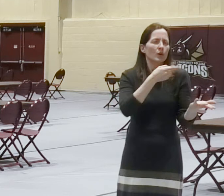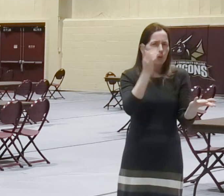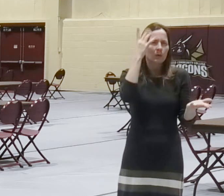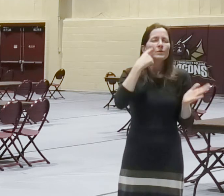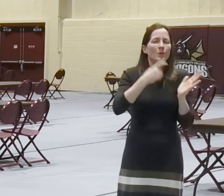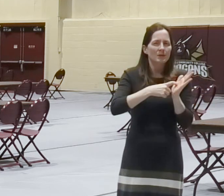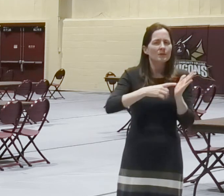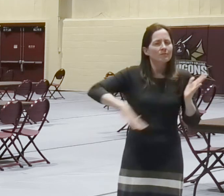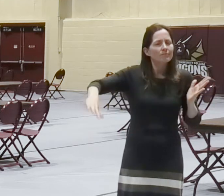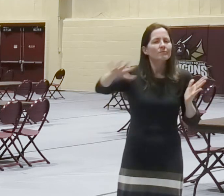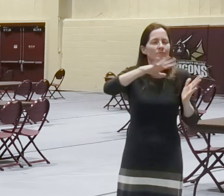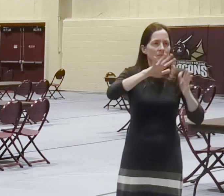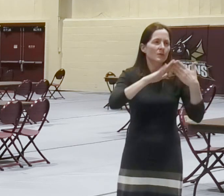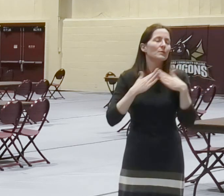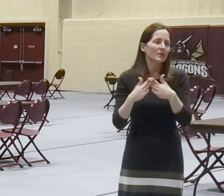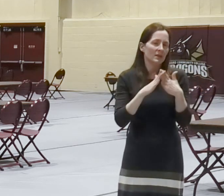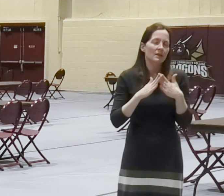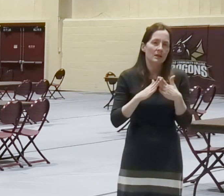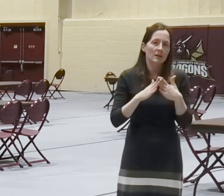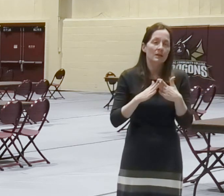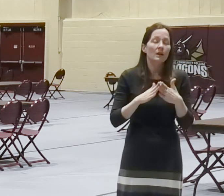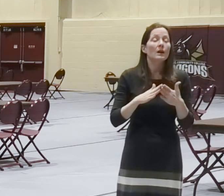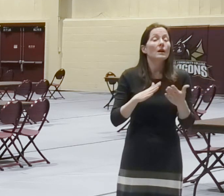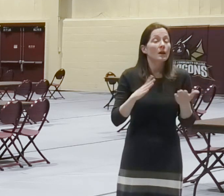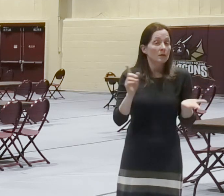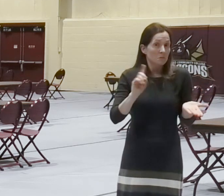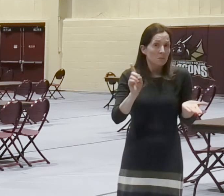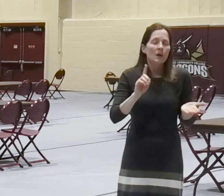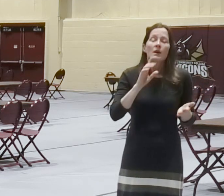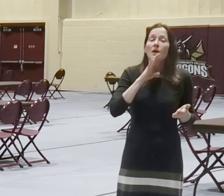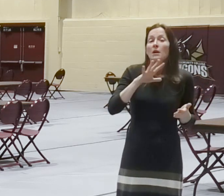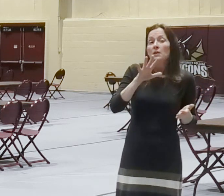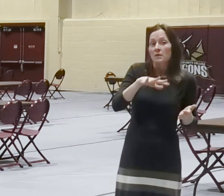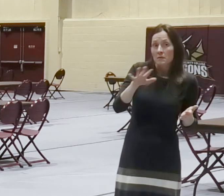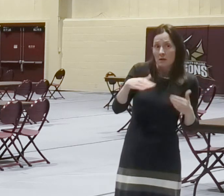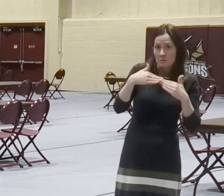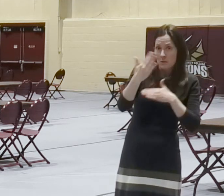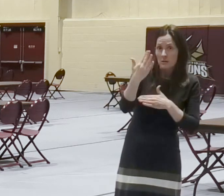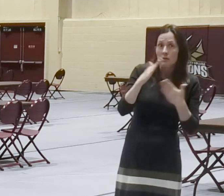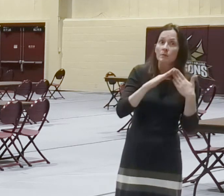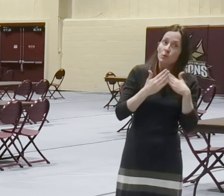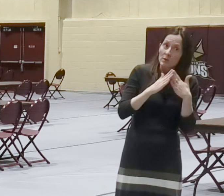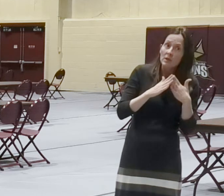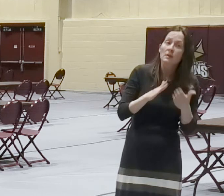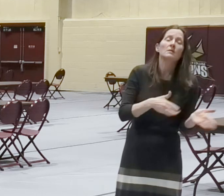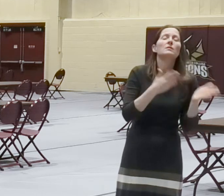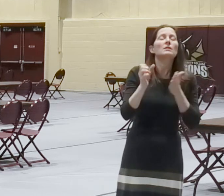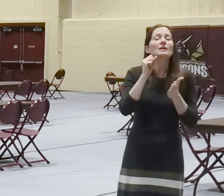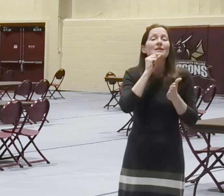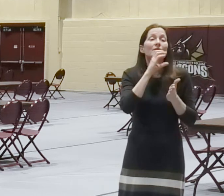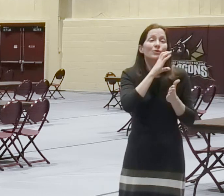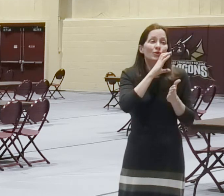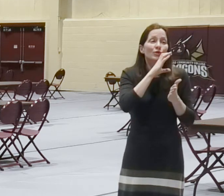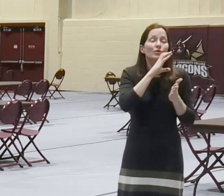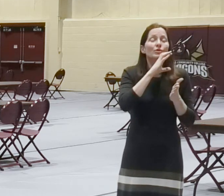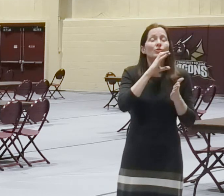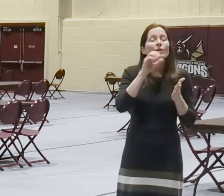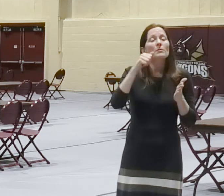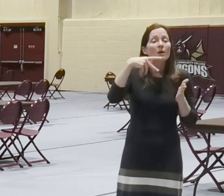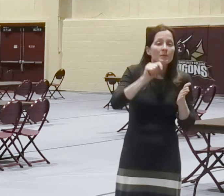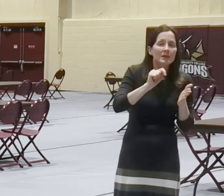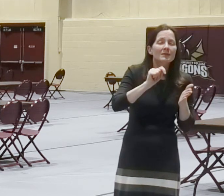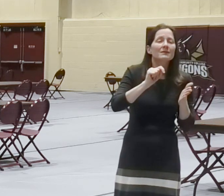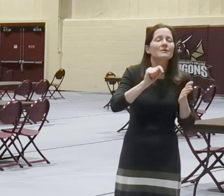will be shared throughout our 55+ communities, our senior resident communities and apartment buildings,